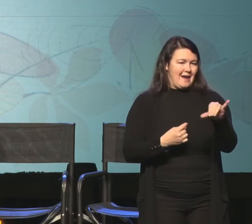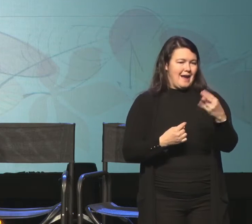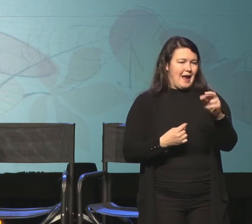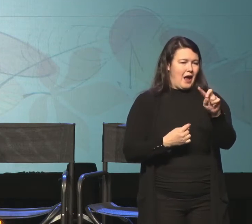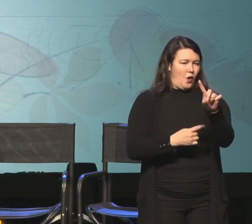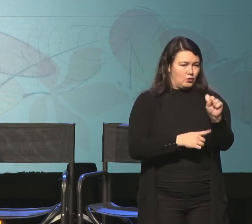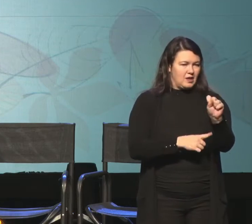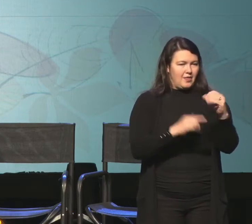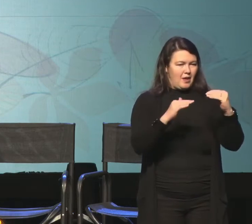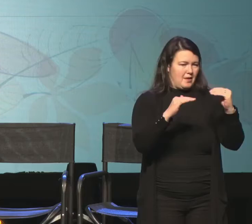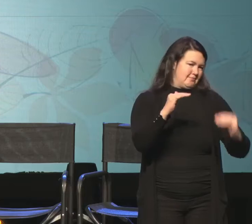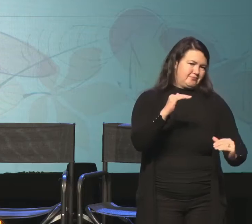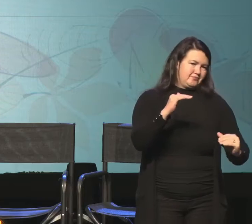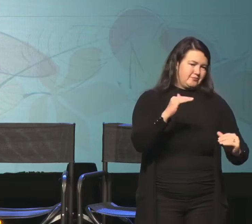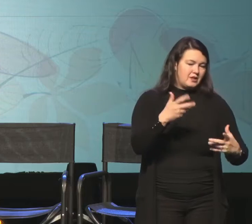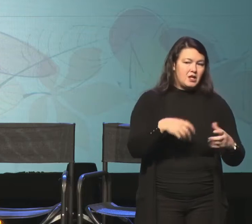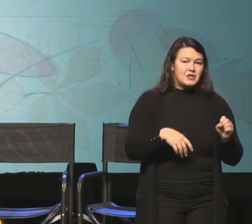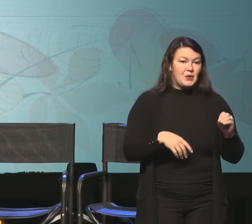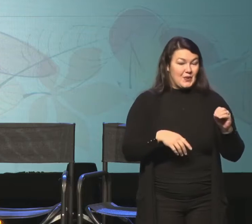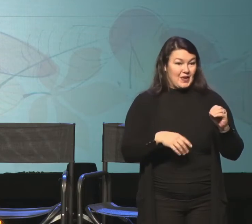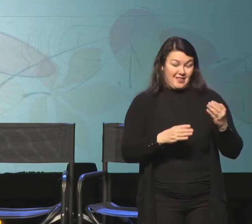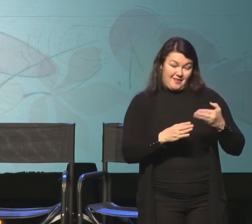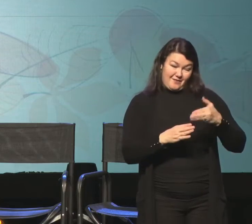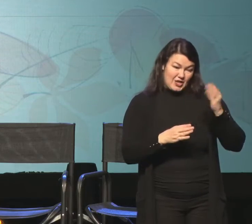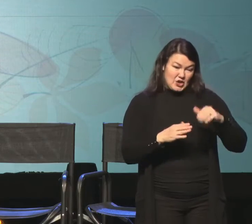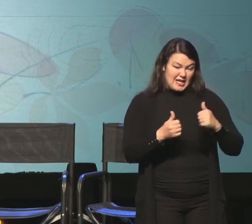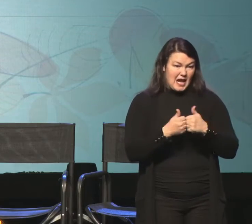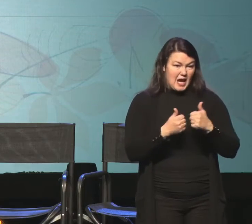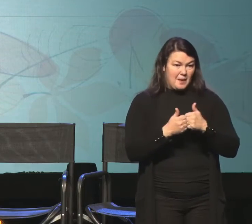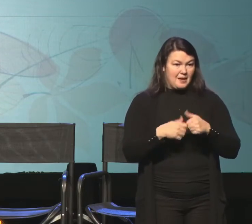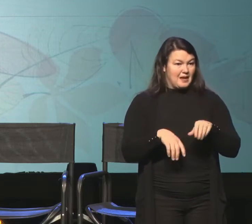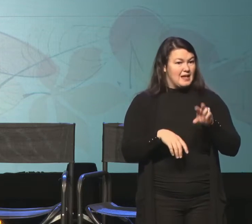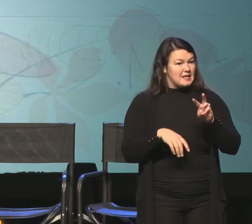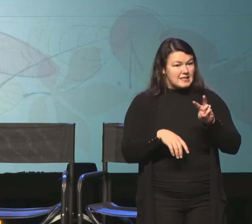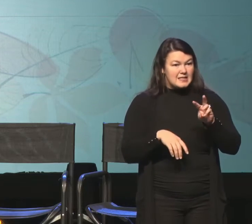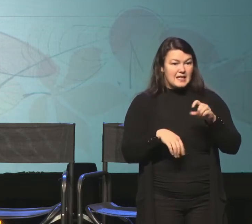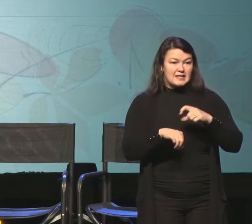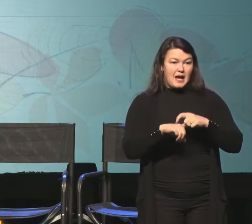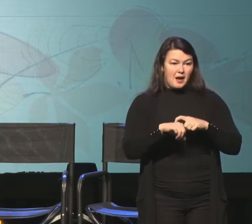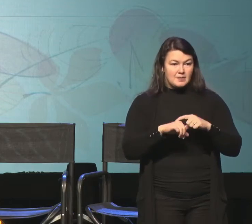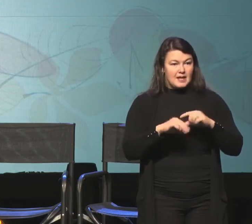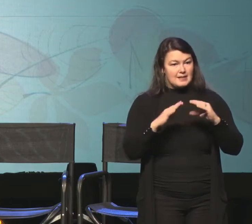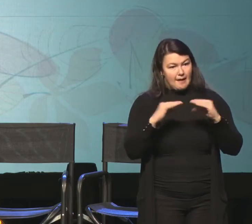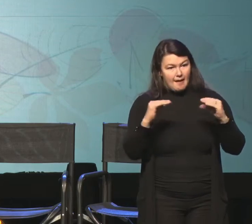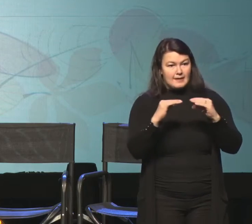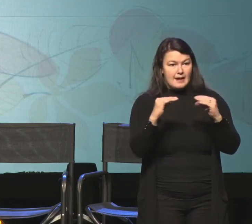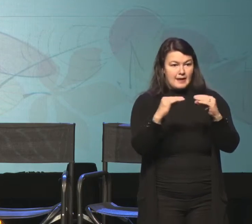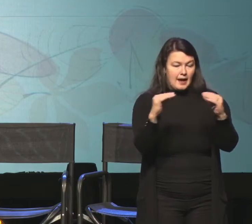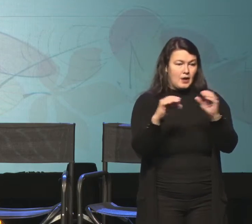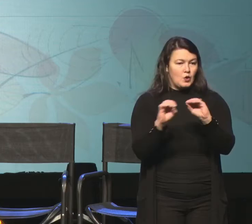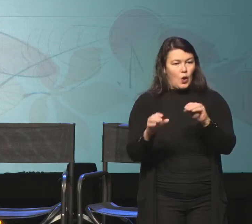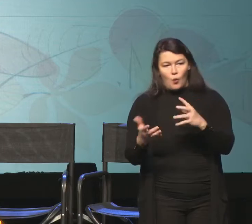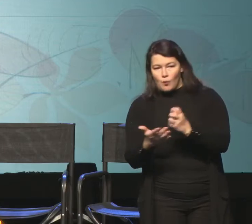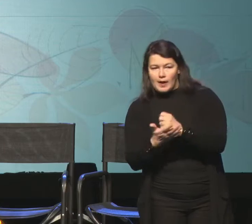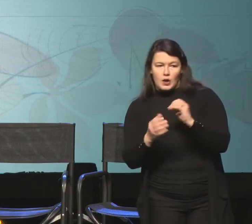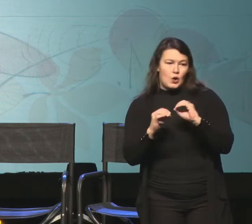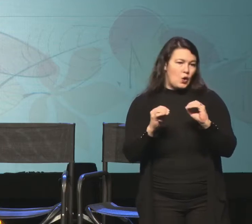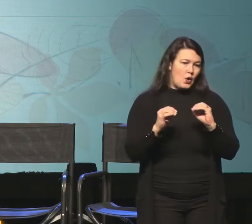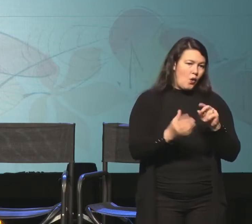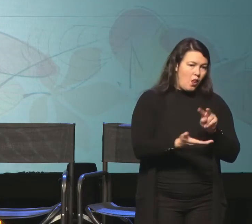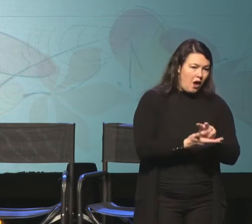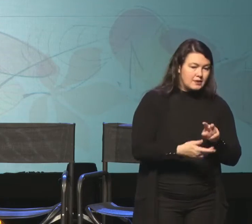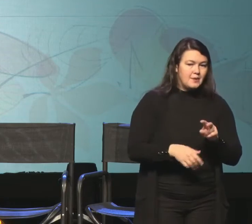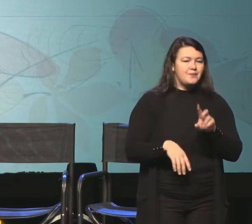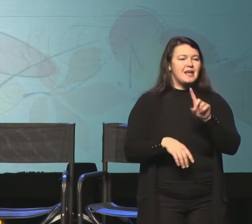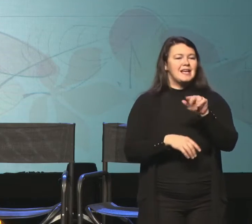lower league. And they're finishing up a game. They've had like 6 ties, no wins, no losses. And Danny Rojas, one of the